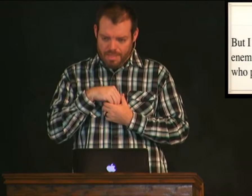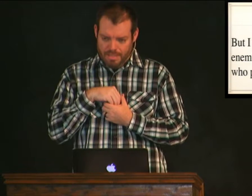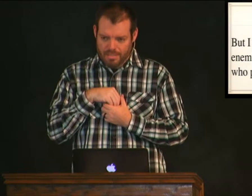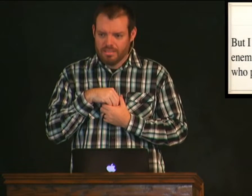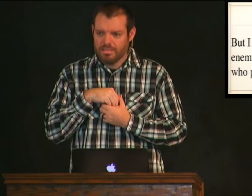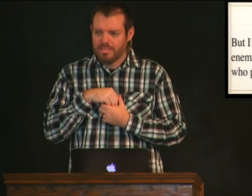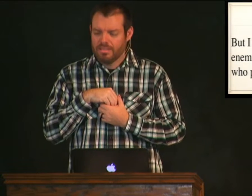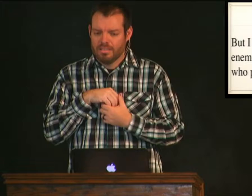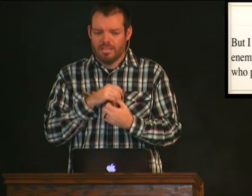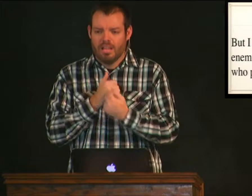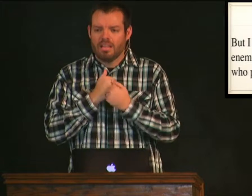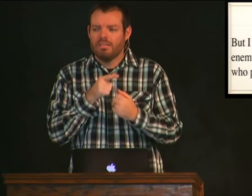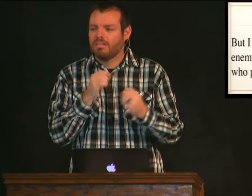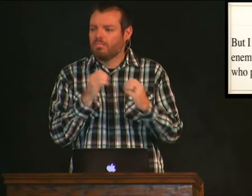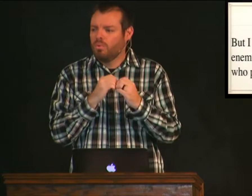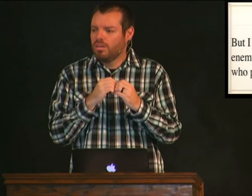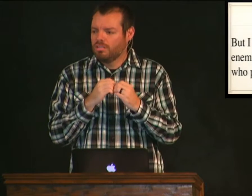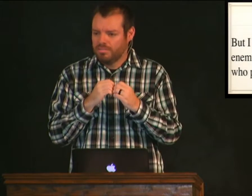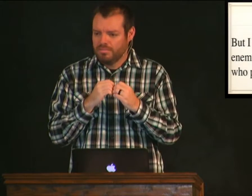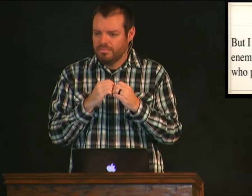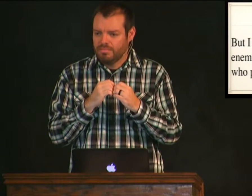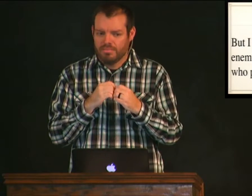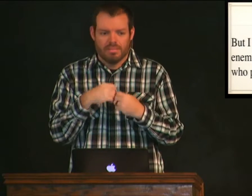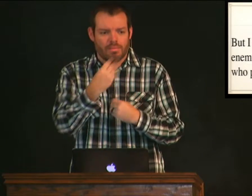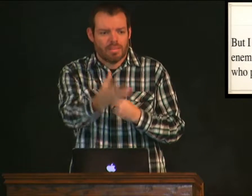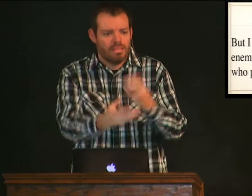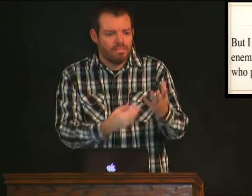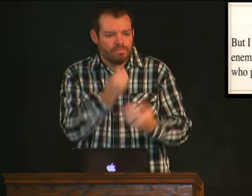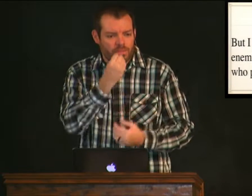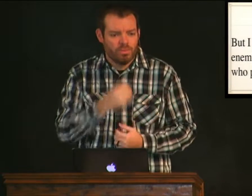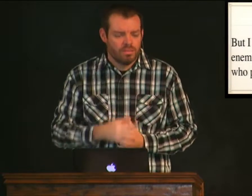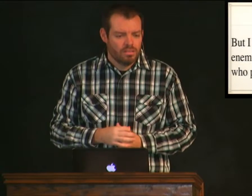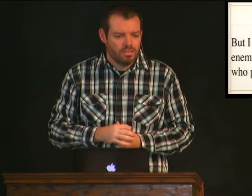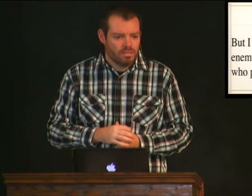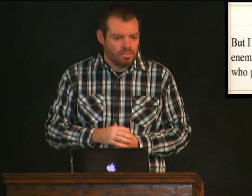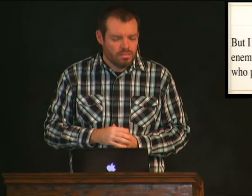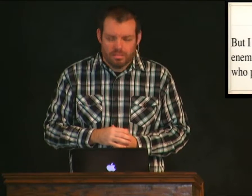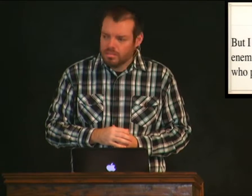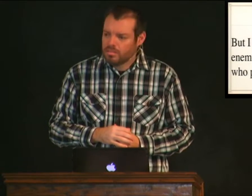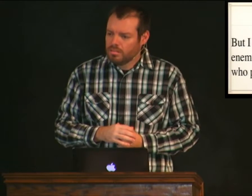Spirit in me. I love them more. Give them food.